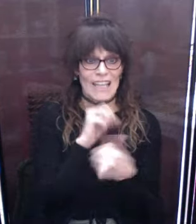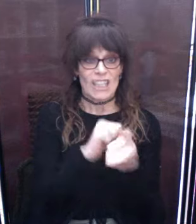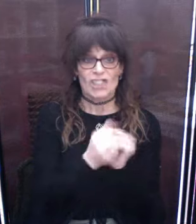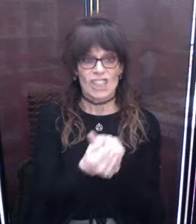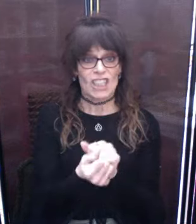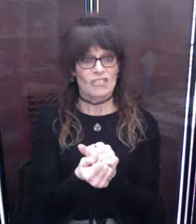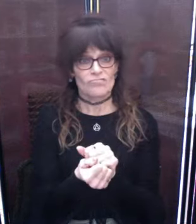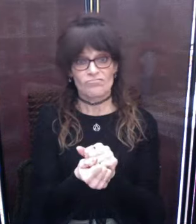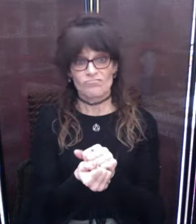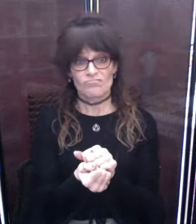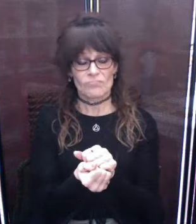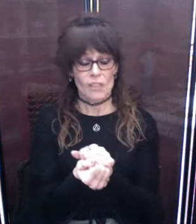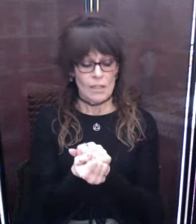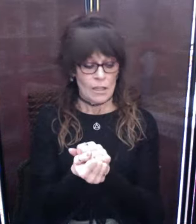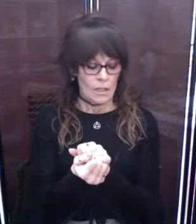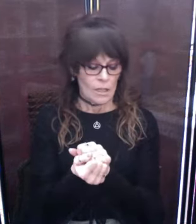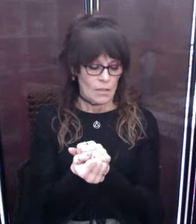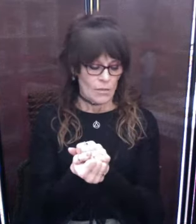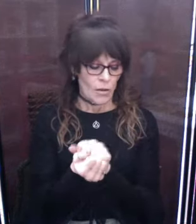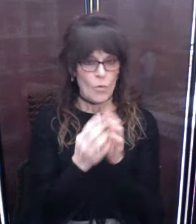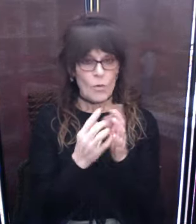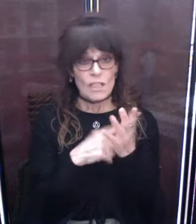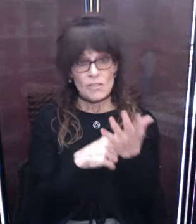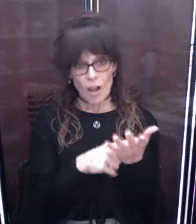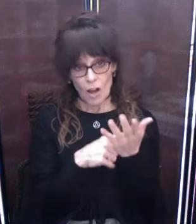We talk in Alcoholics Anonymous about hitting bottom,